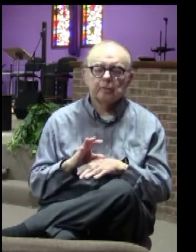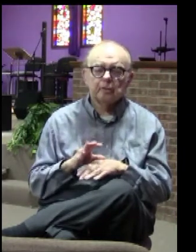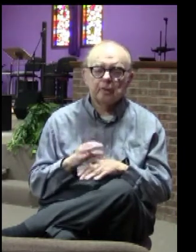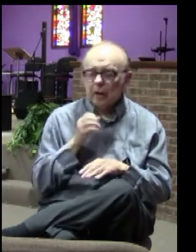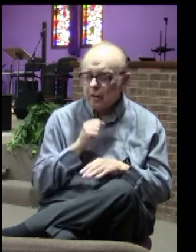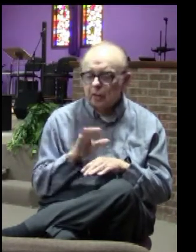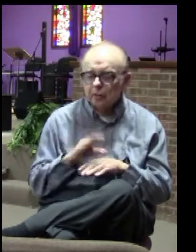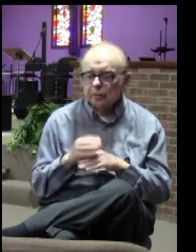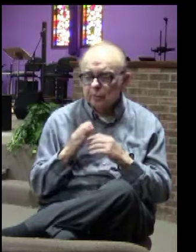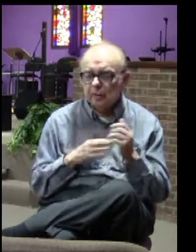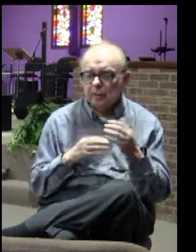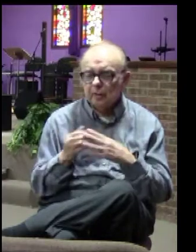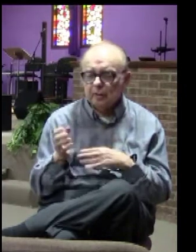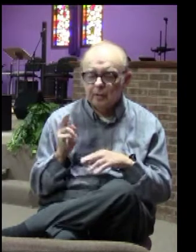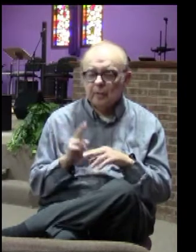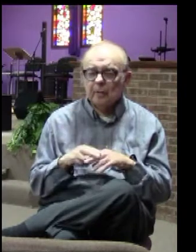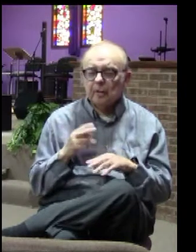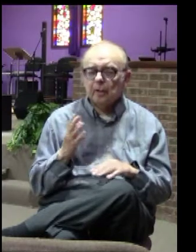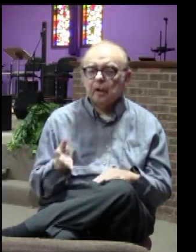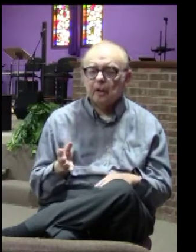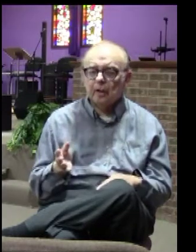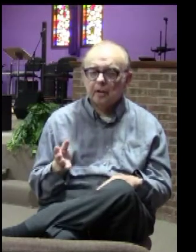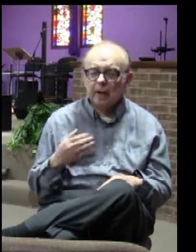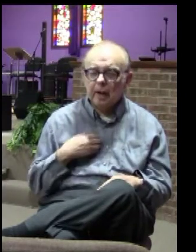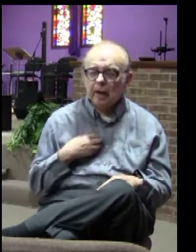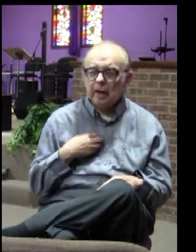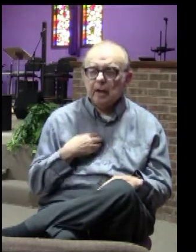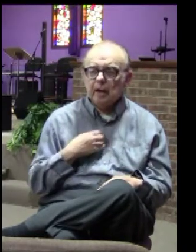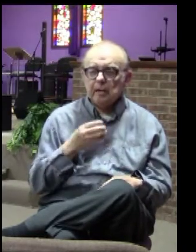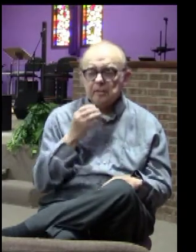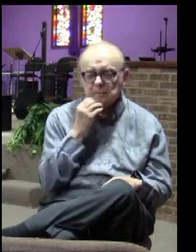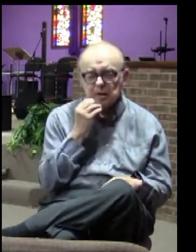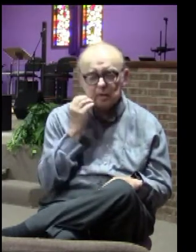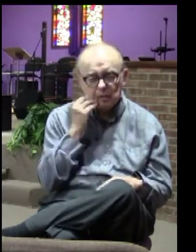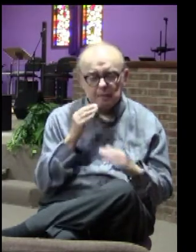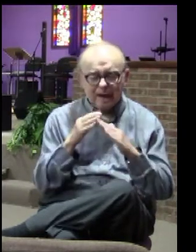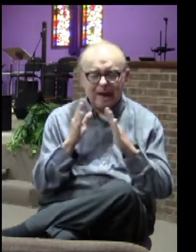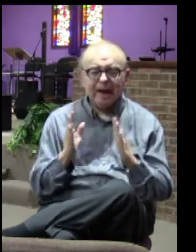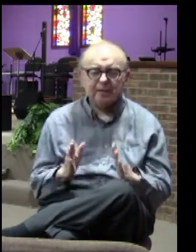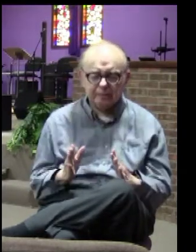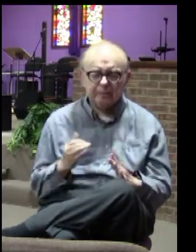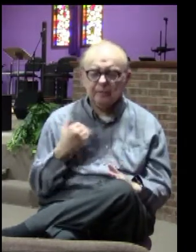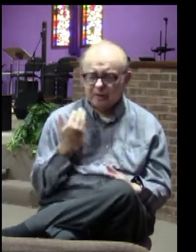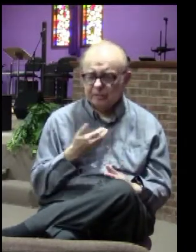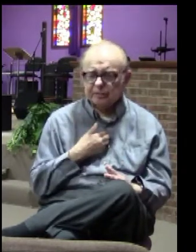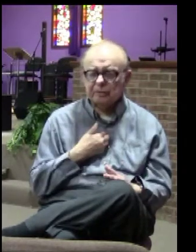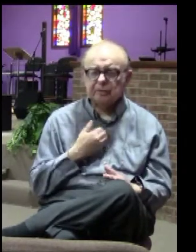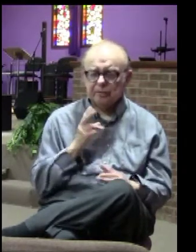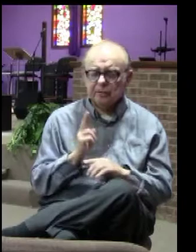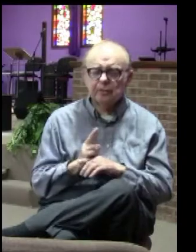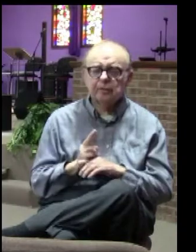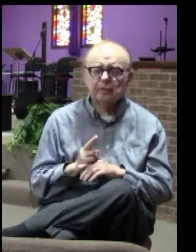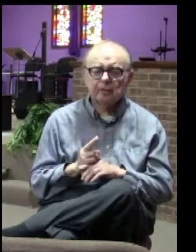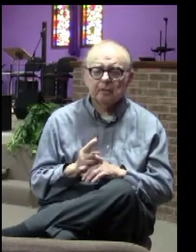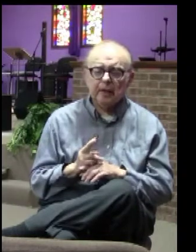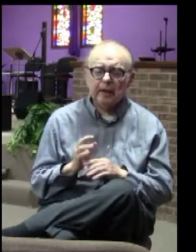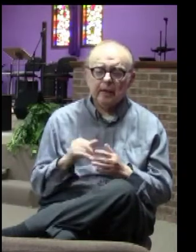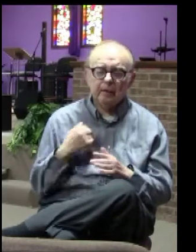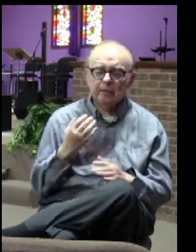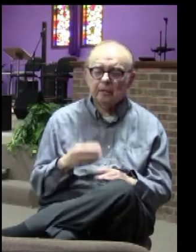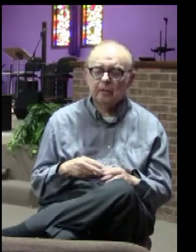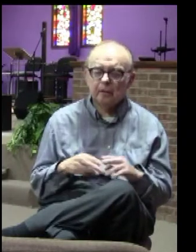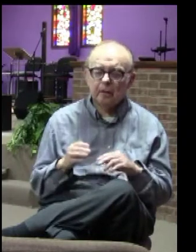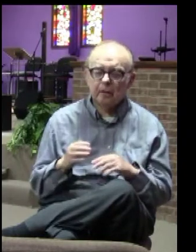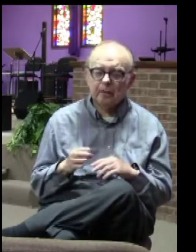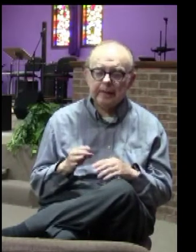the old church building that was sitting there, and we had a house that was there, and that was our house.